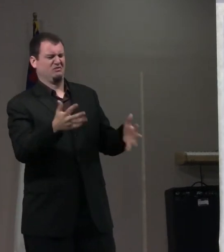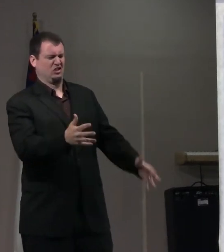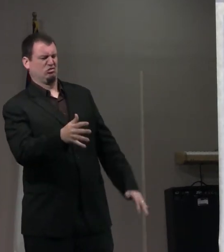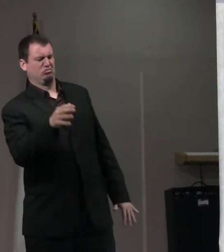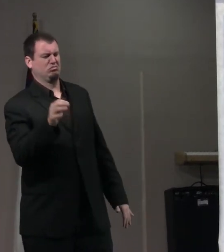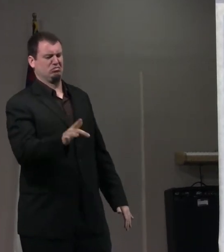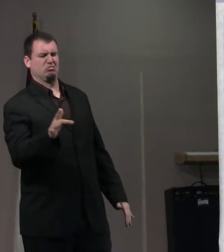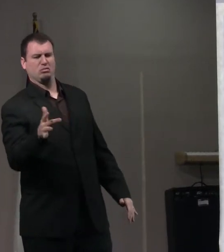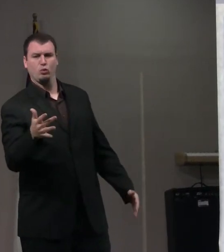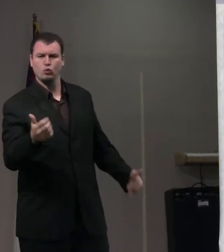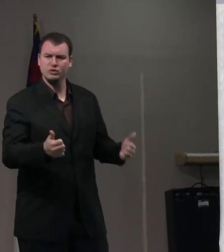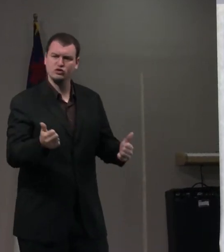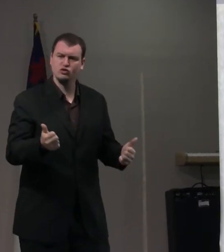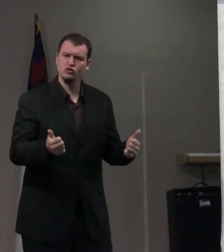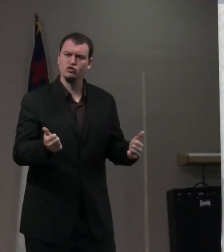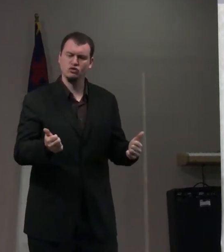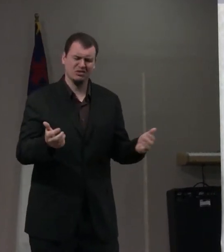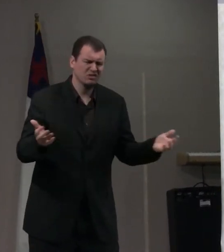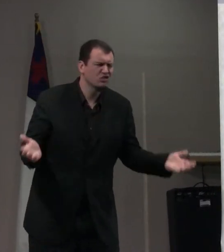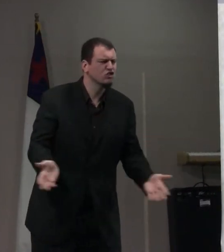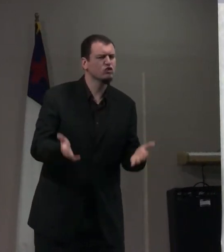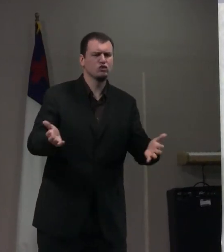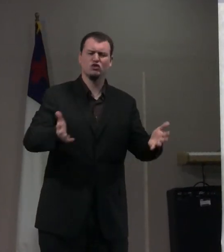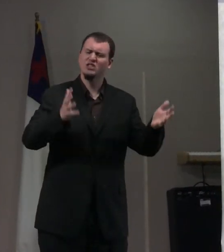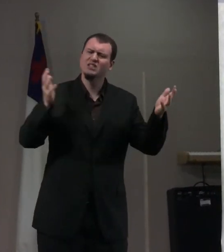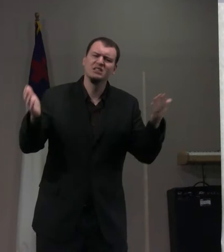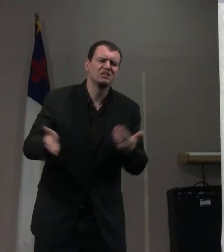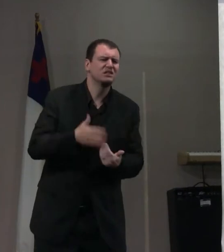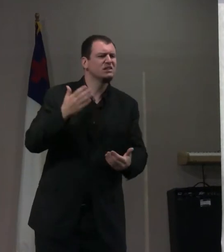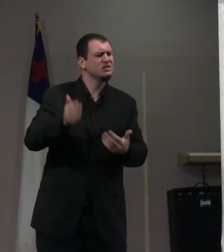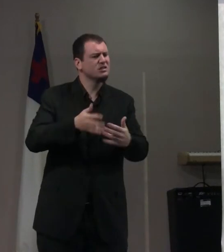you don't want to be difficult to talk to. I encourage you to